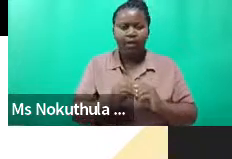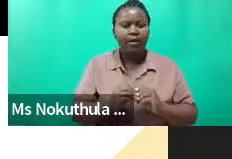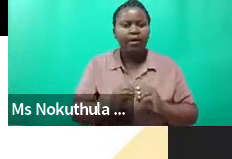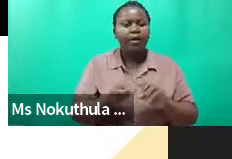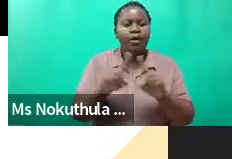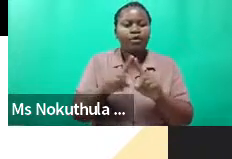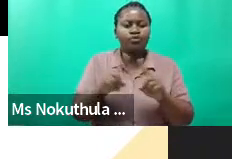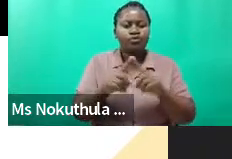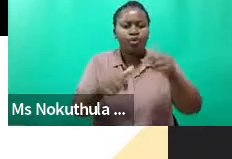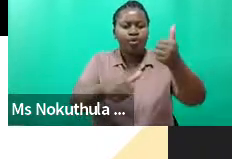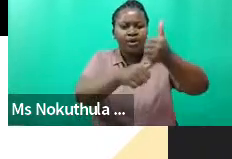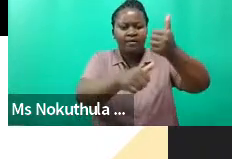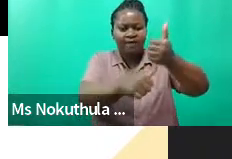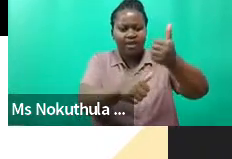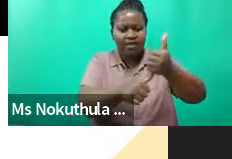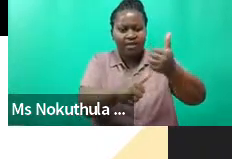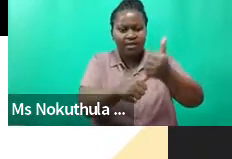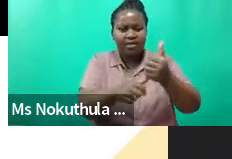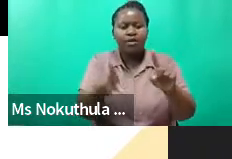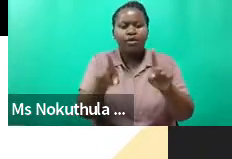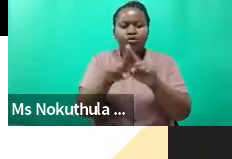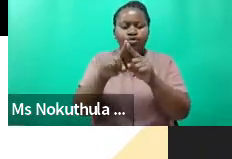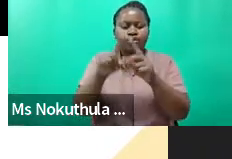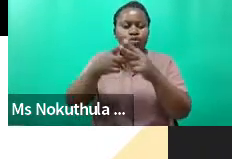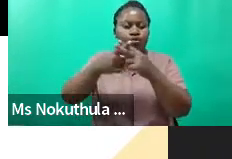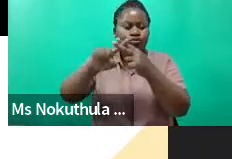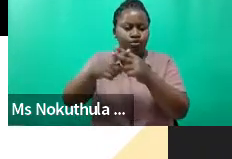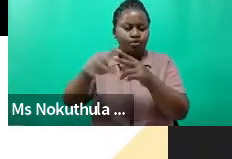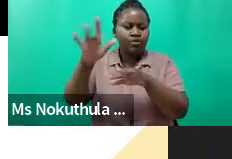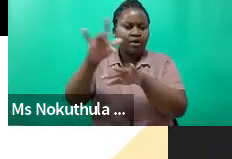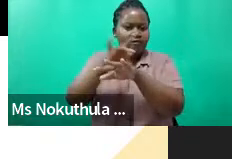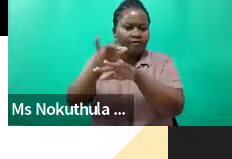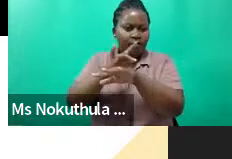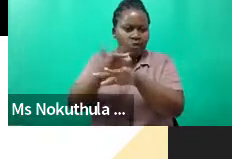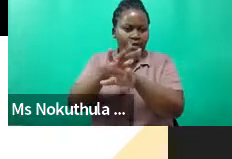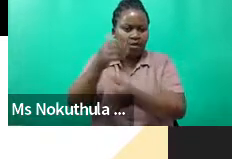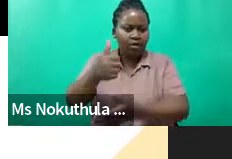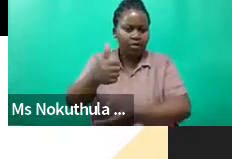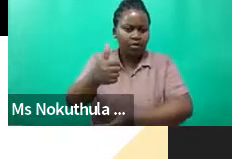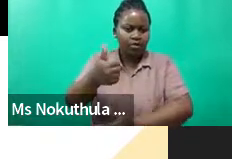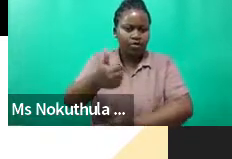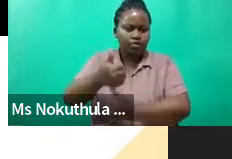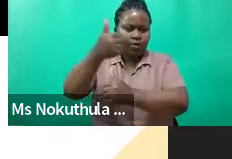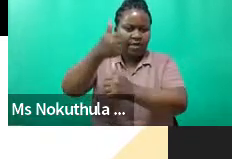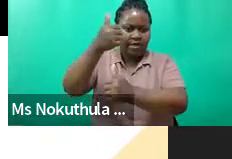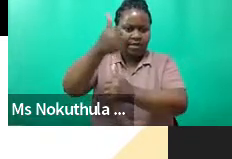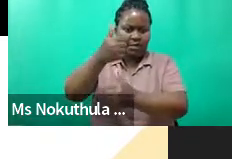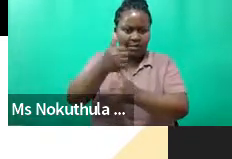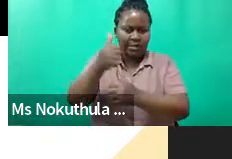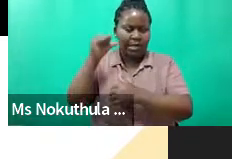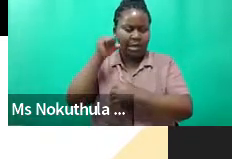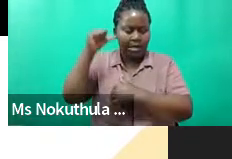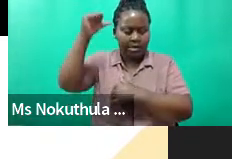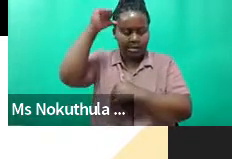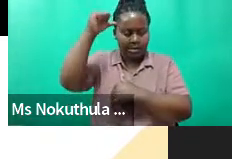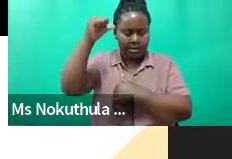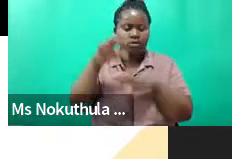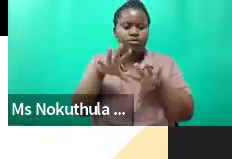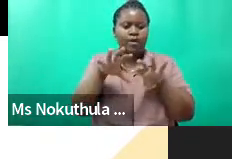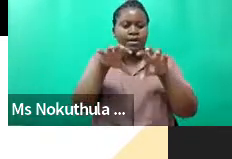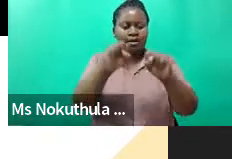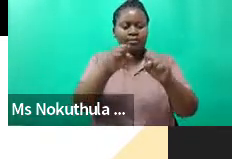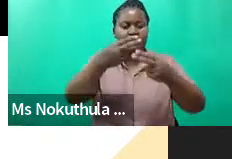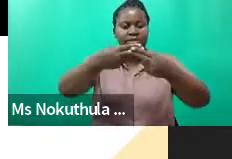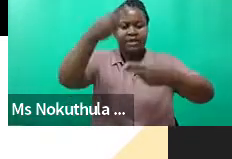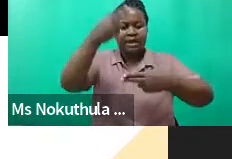devices, there are tools available to assist autistic adults to successfully navigate in higher education and